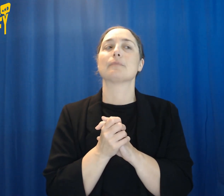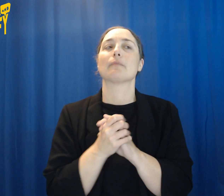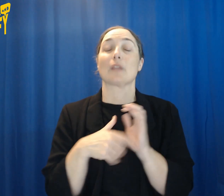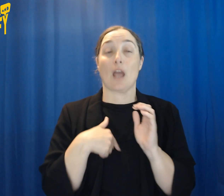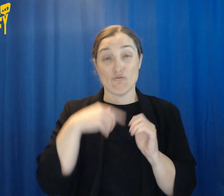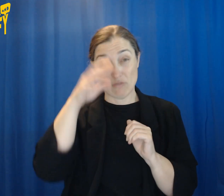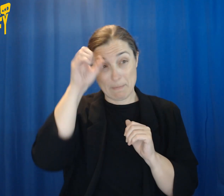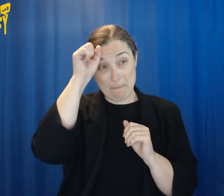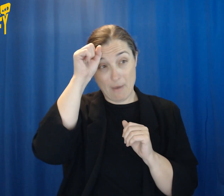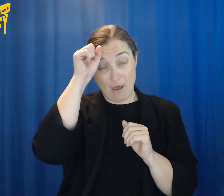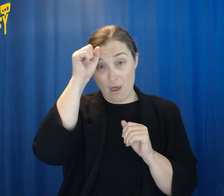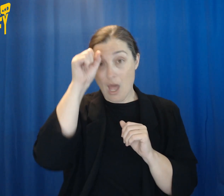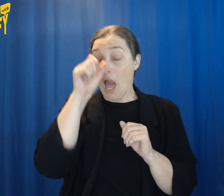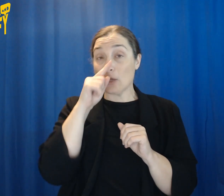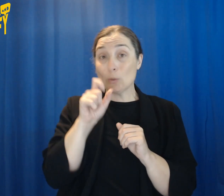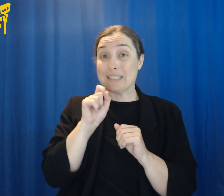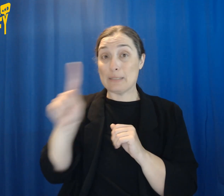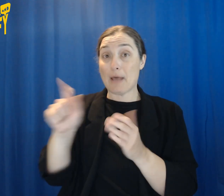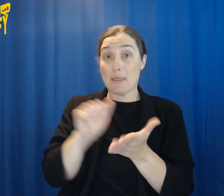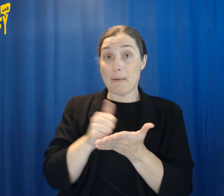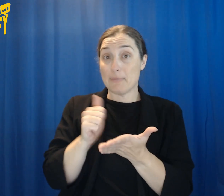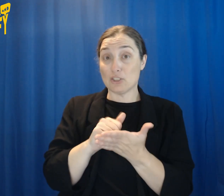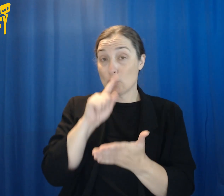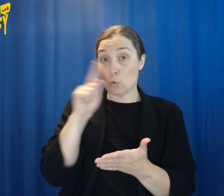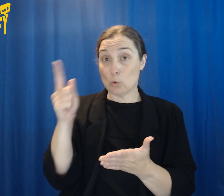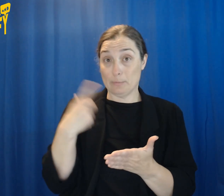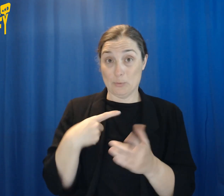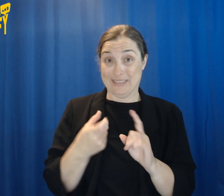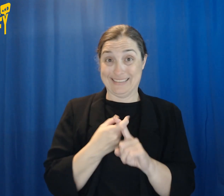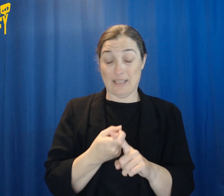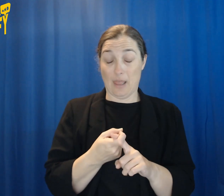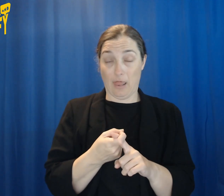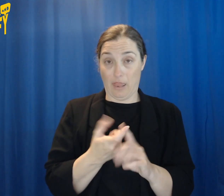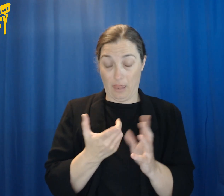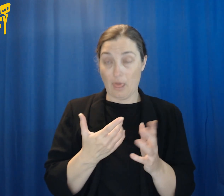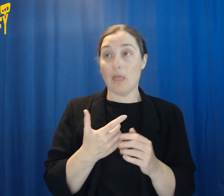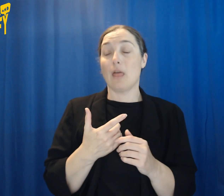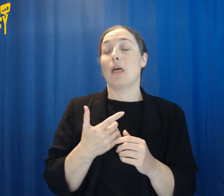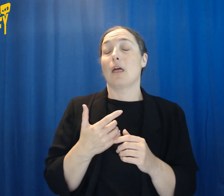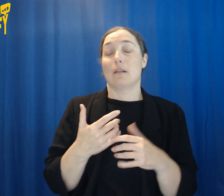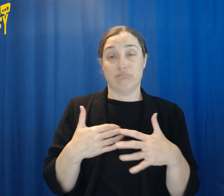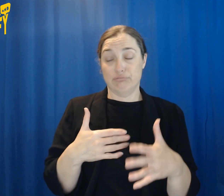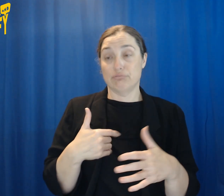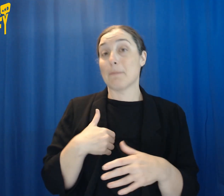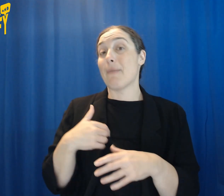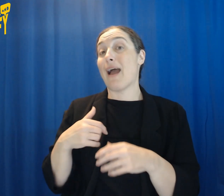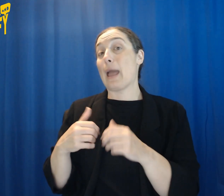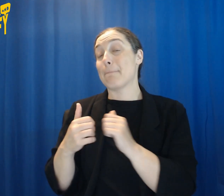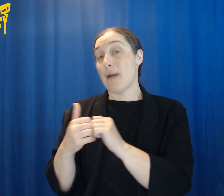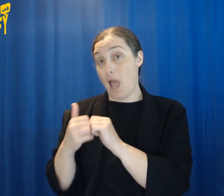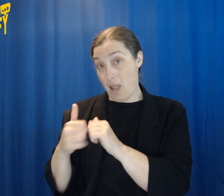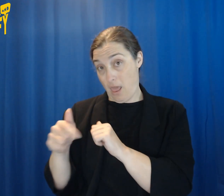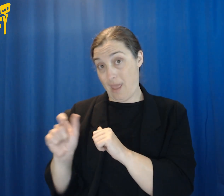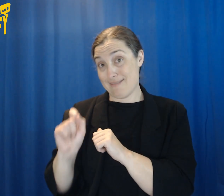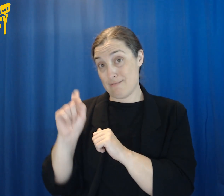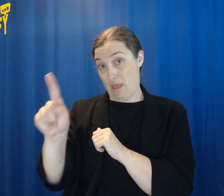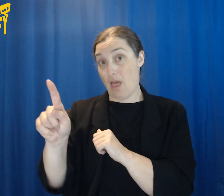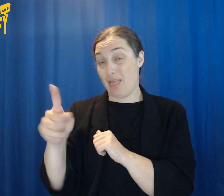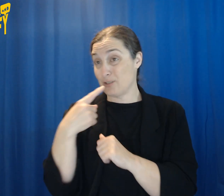even email the publisher because I was still recuperating. My partner had to email Robert and everyone and say, Jess is a little bit